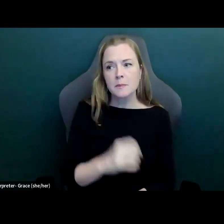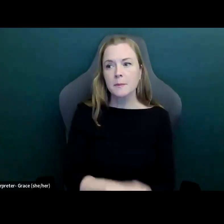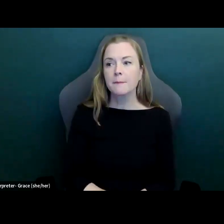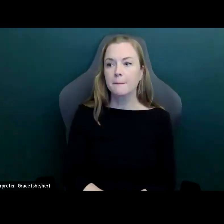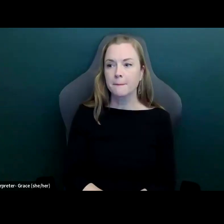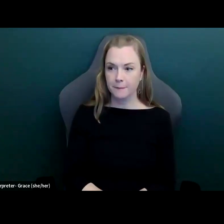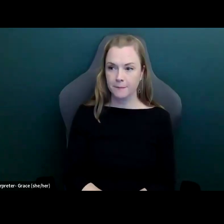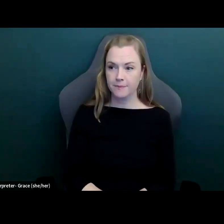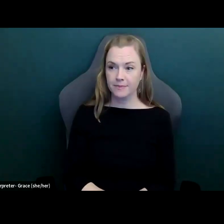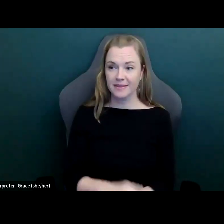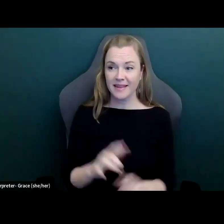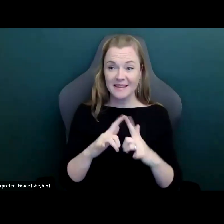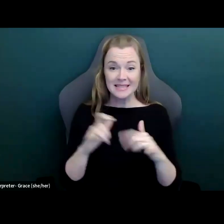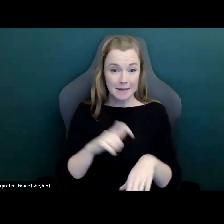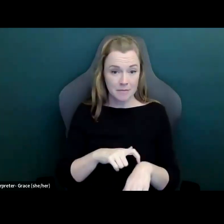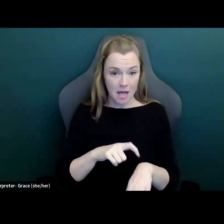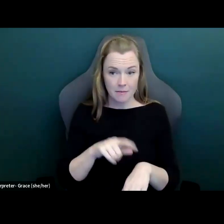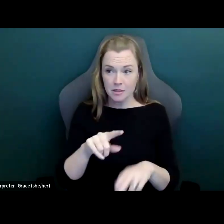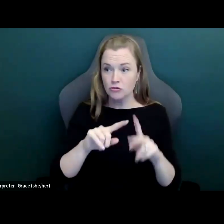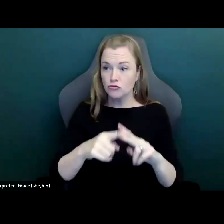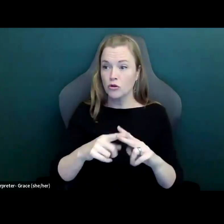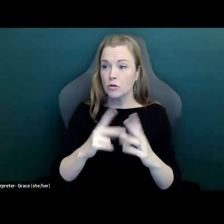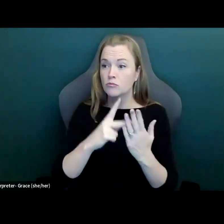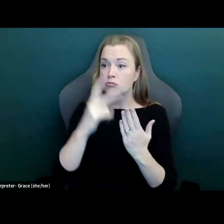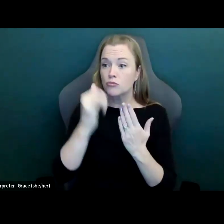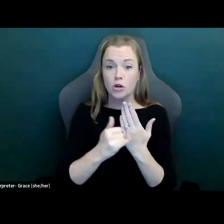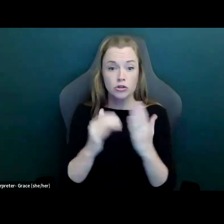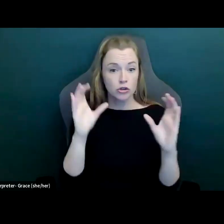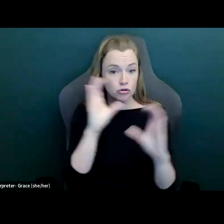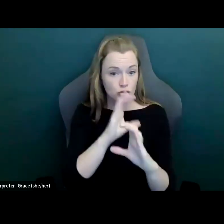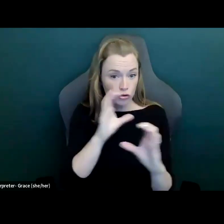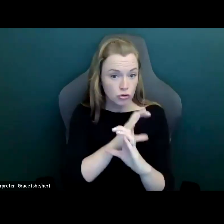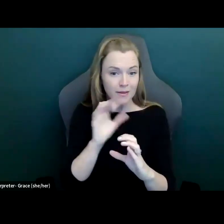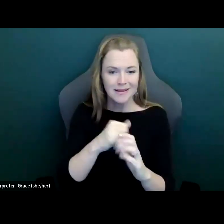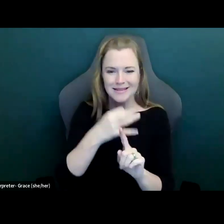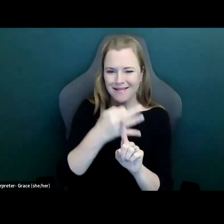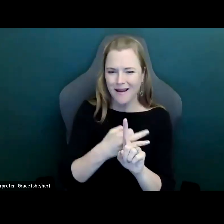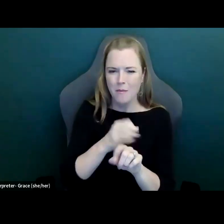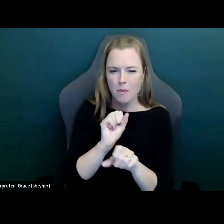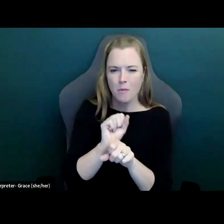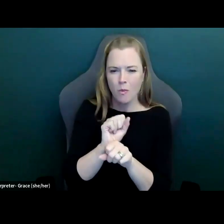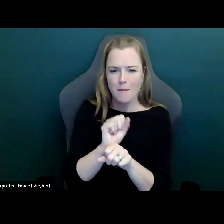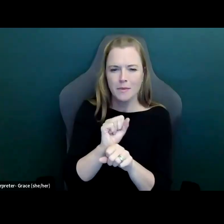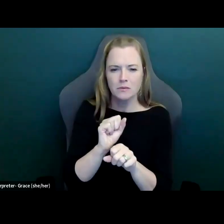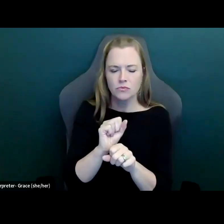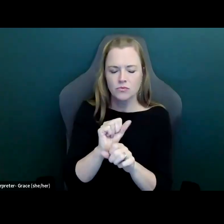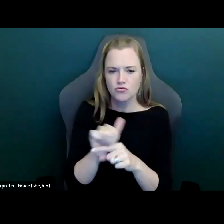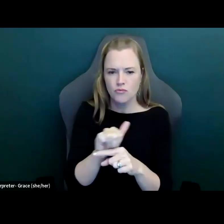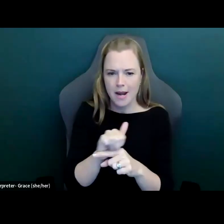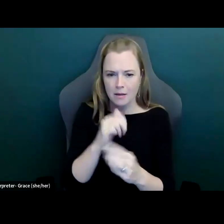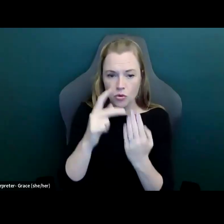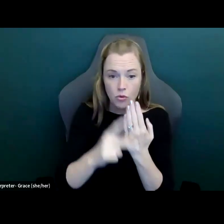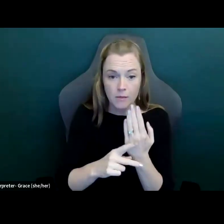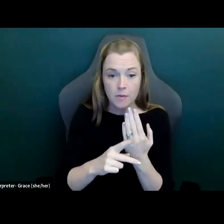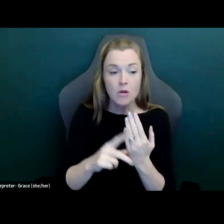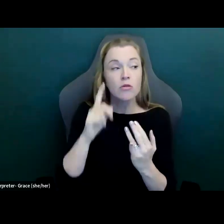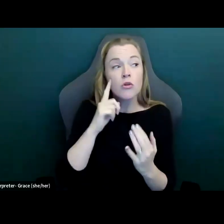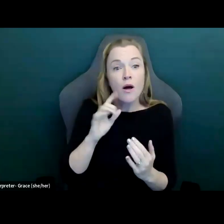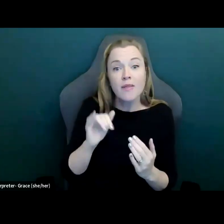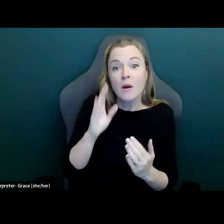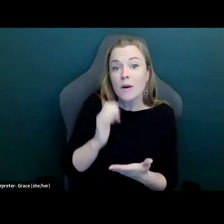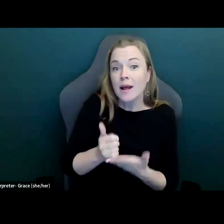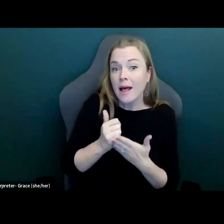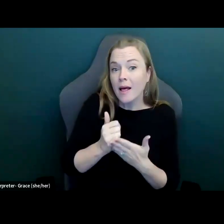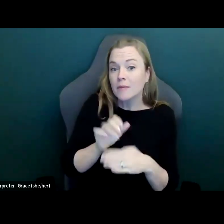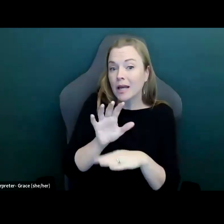had him start Project Search, which is a 9-month employment training program, because we hoped it would get him used to doing things in person again, even though